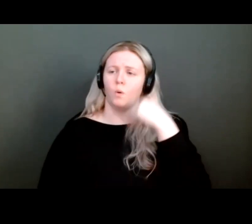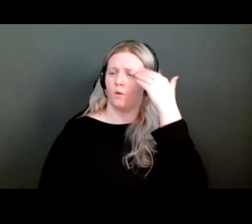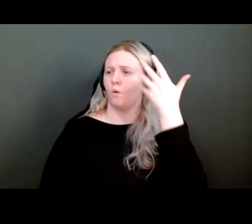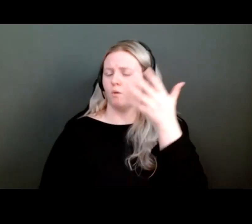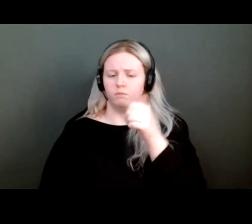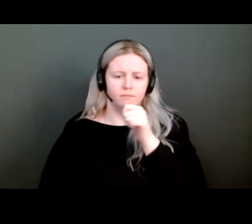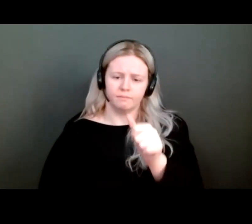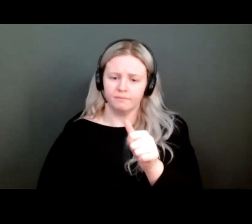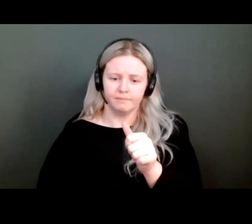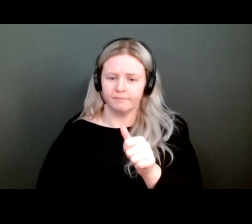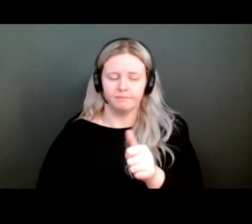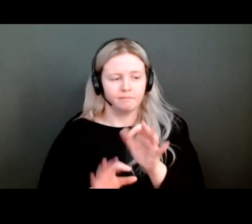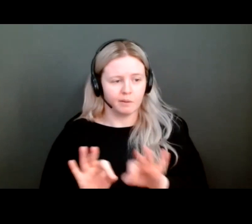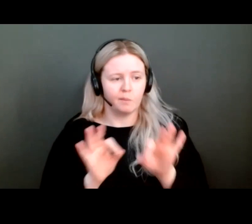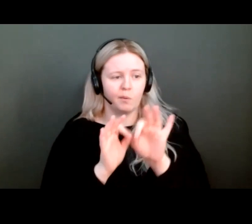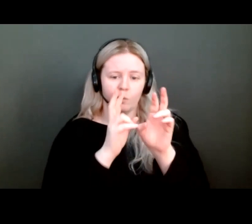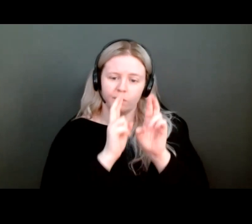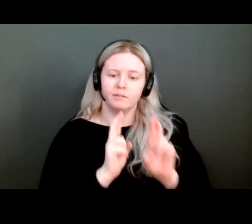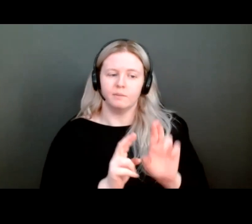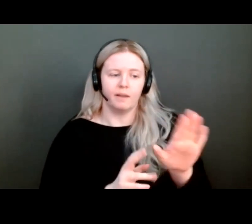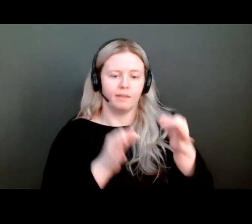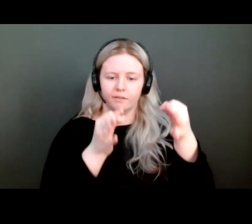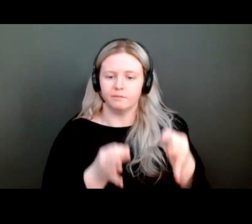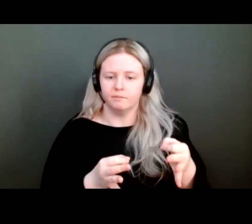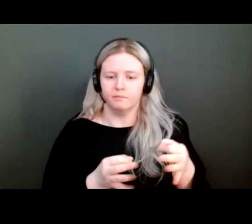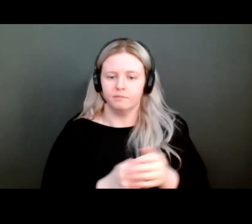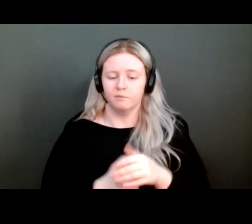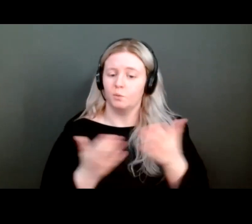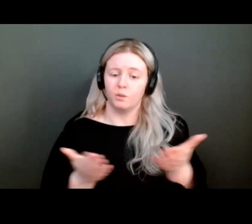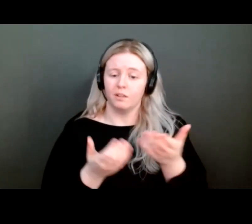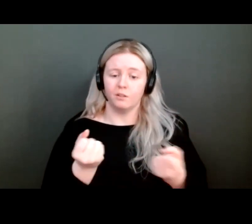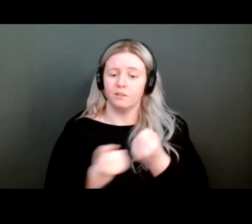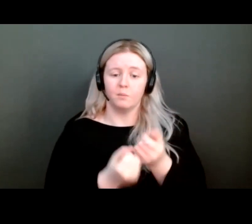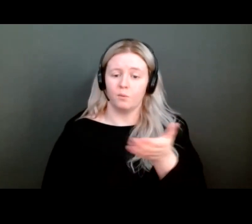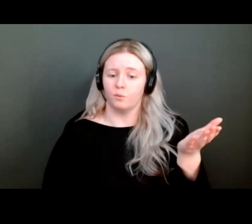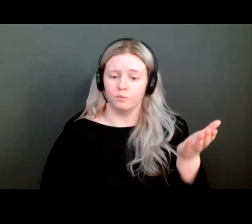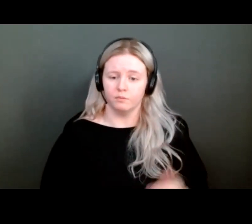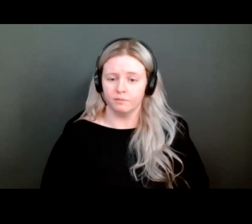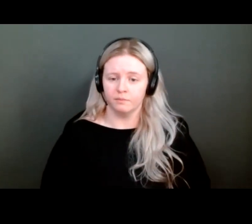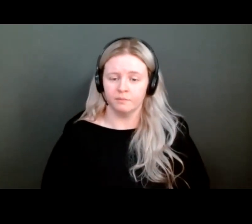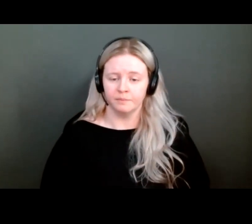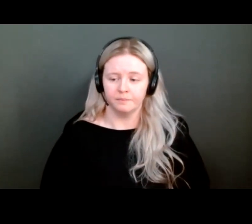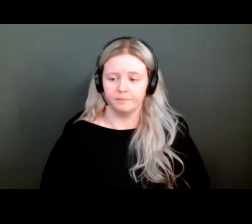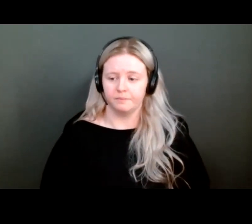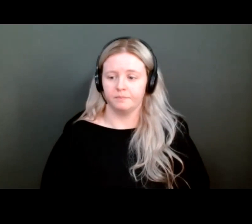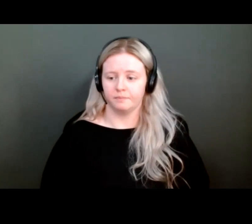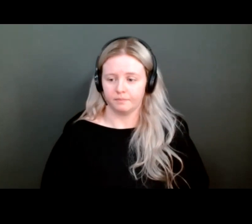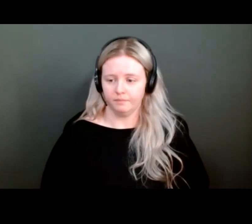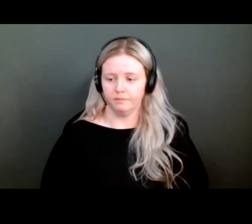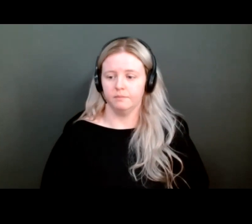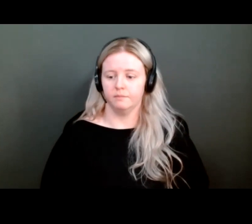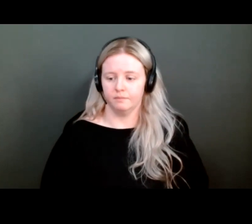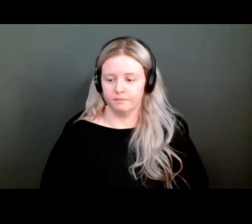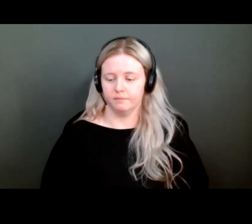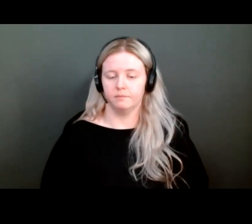Be respectful of the decision. We're here to support. We come together today in a